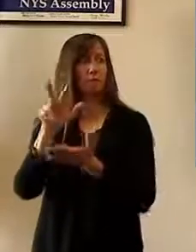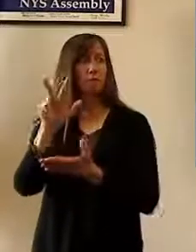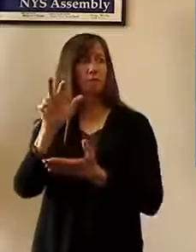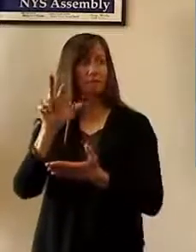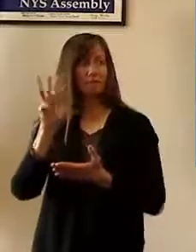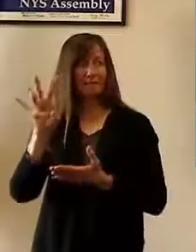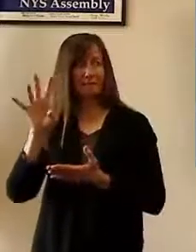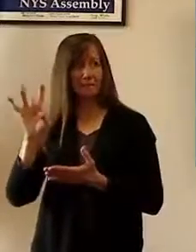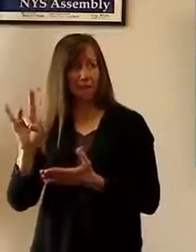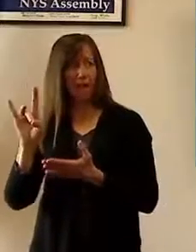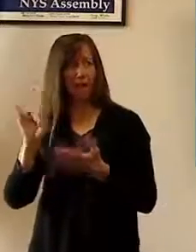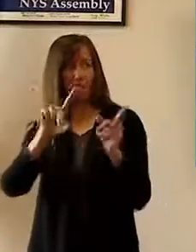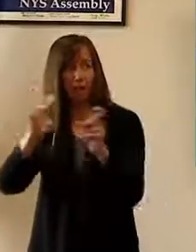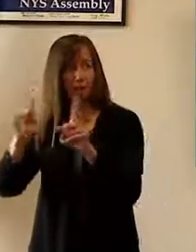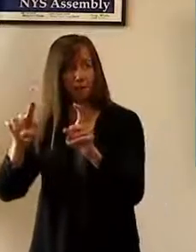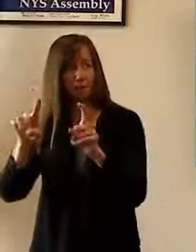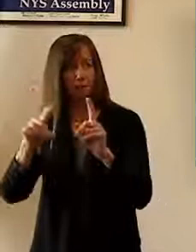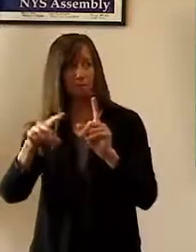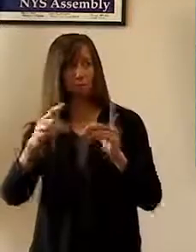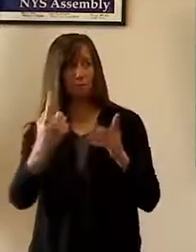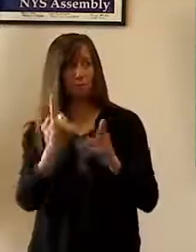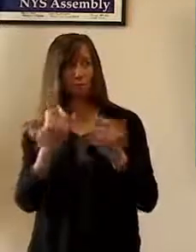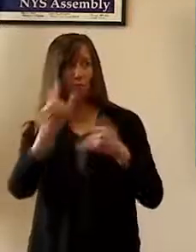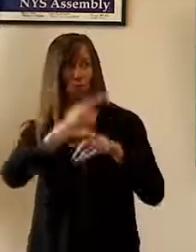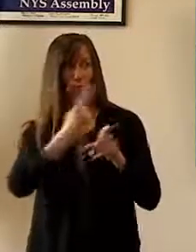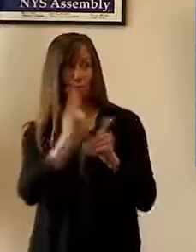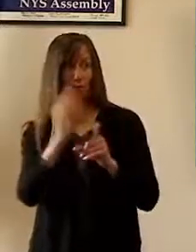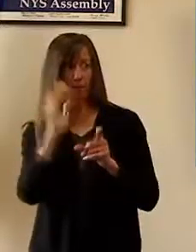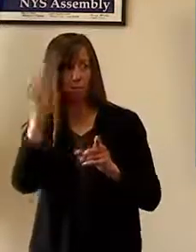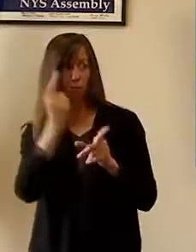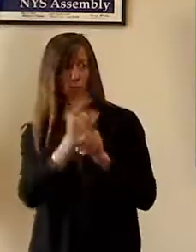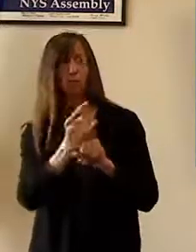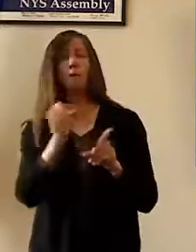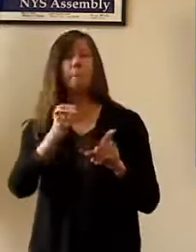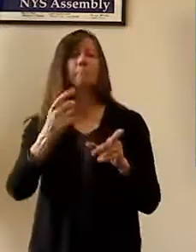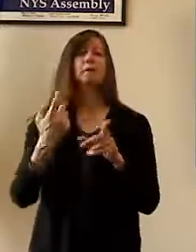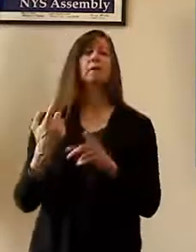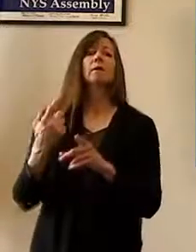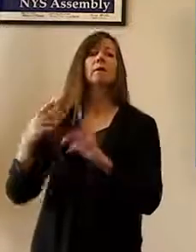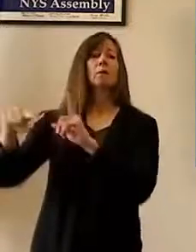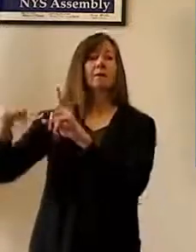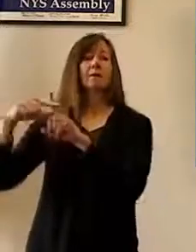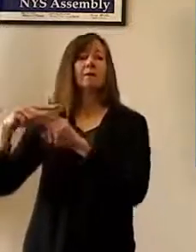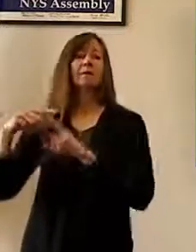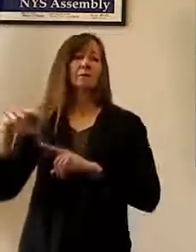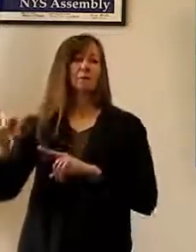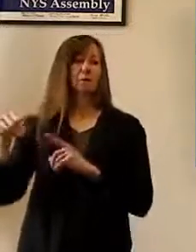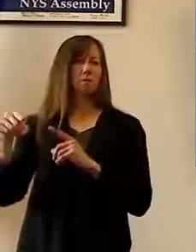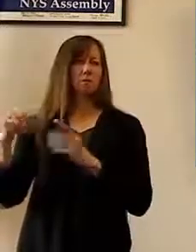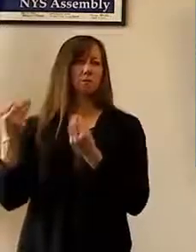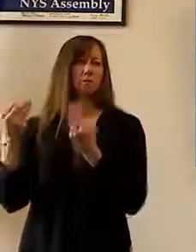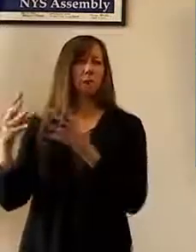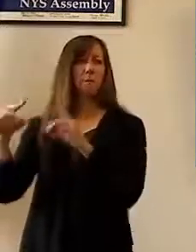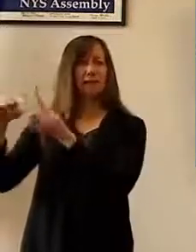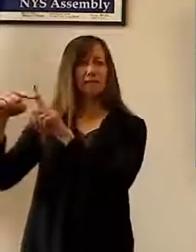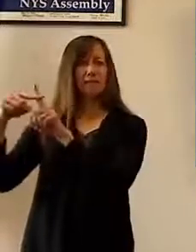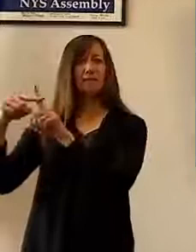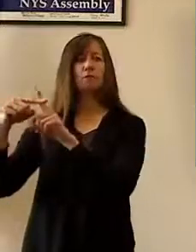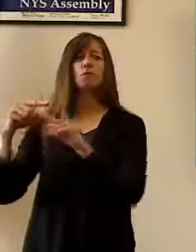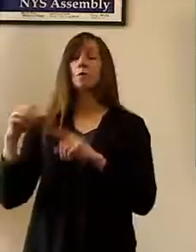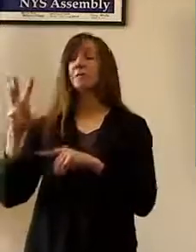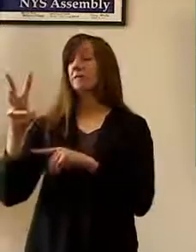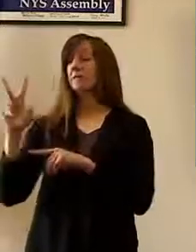1,368 tests conducted. Does that sound right? With 61 positive cases. Do the math. That 61 divided